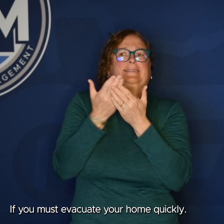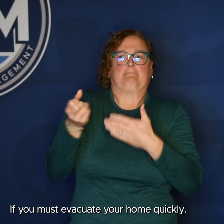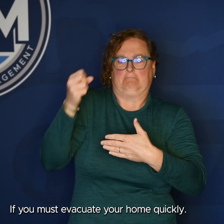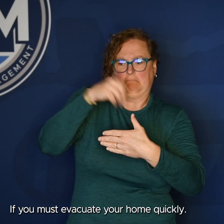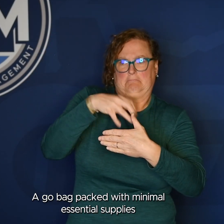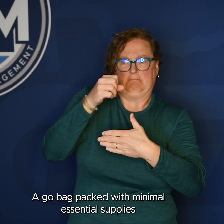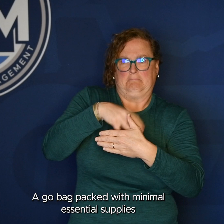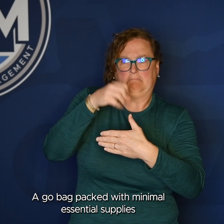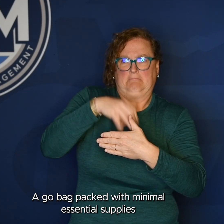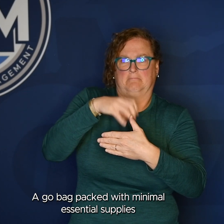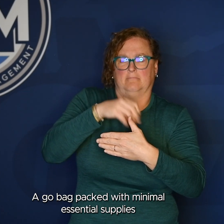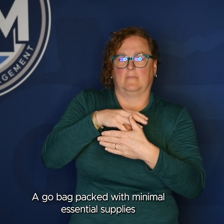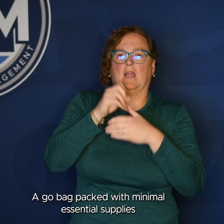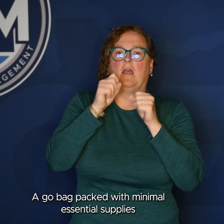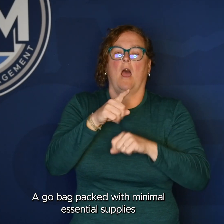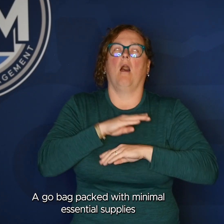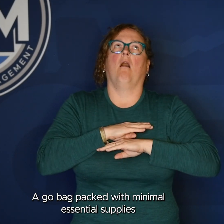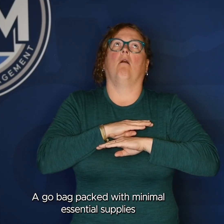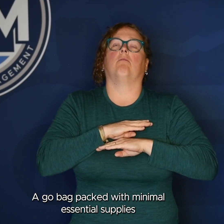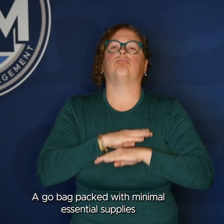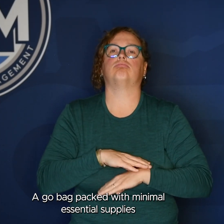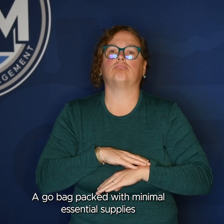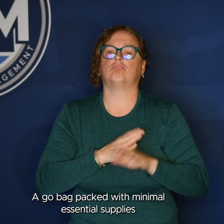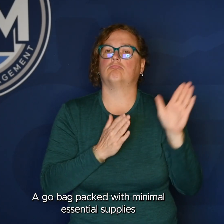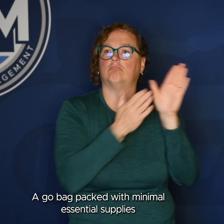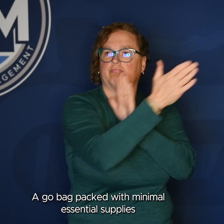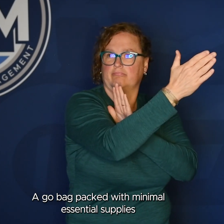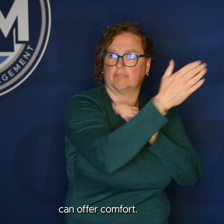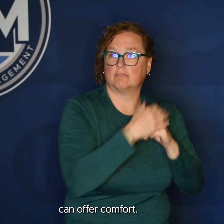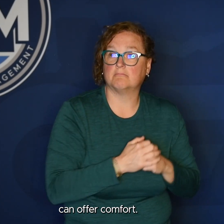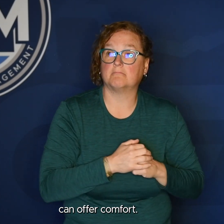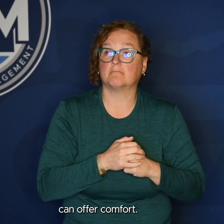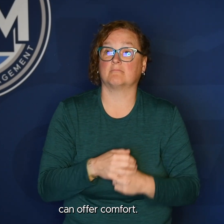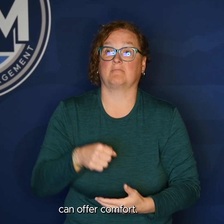quickly, a go bag packed with minimal essential supplies can offer comfort.